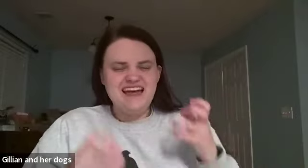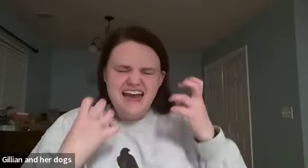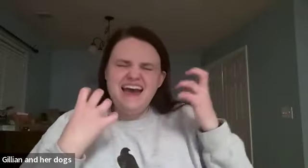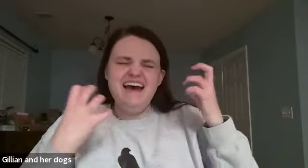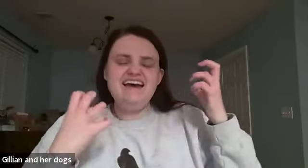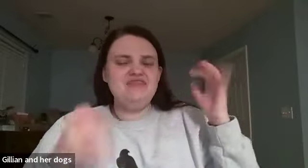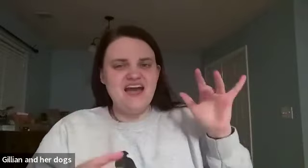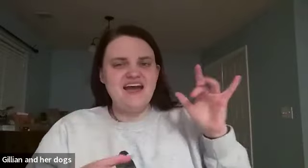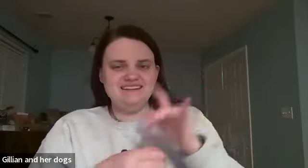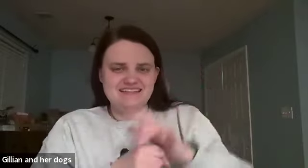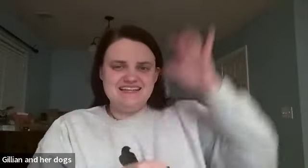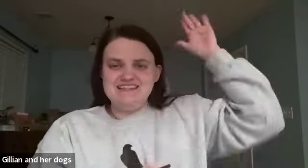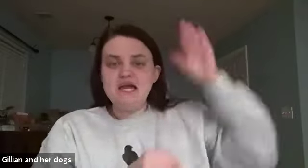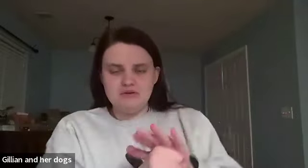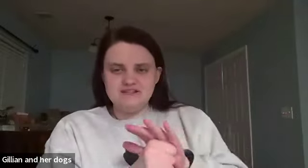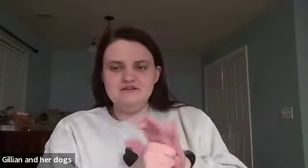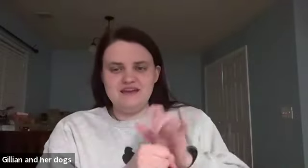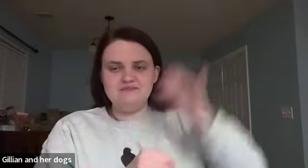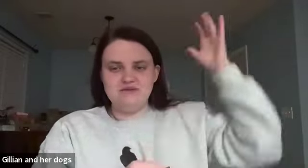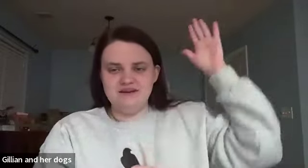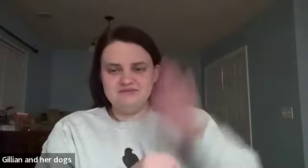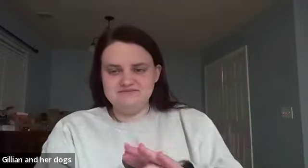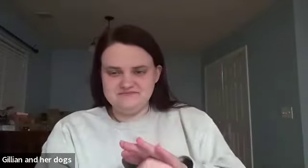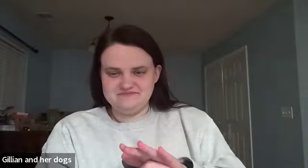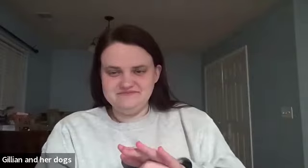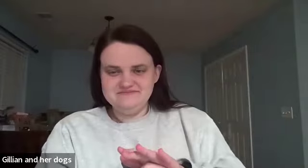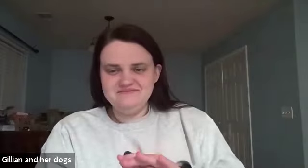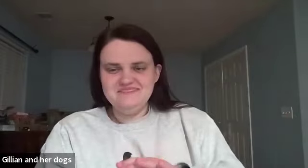just, and that is like a soda can blowing up.